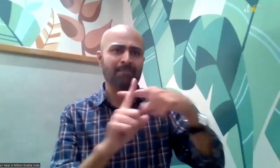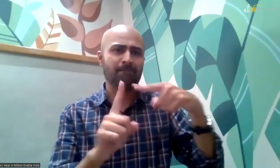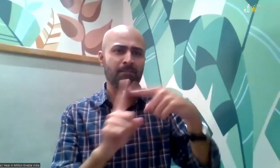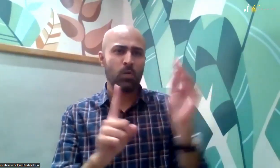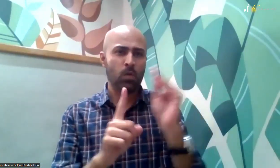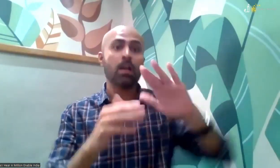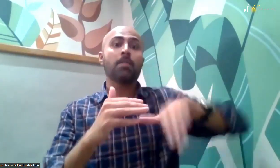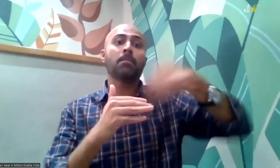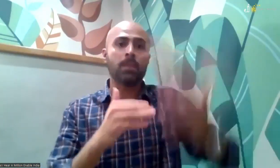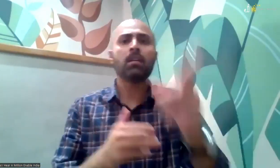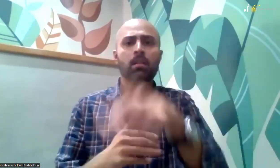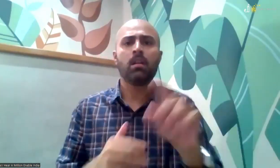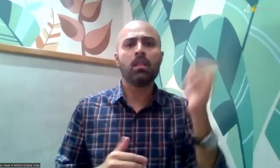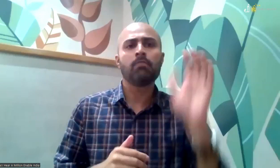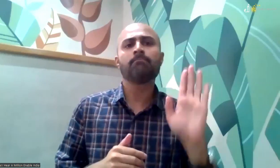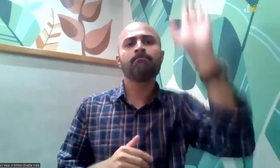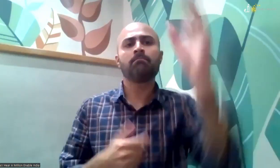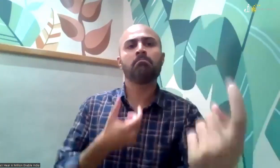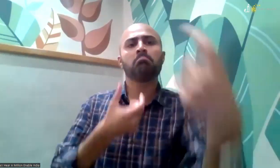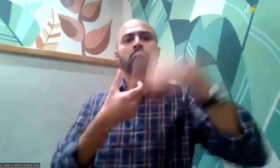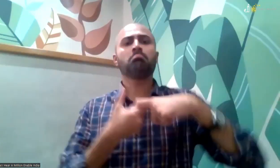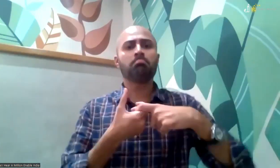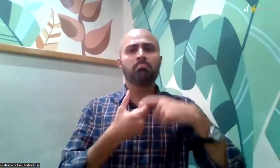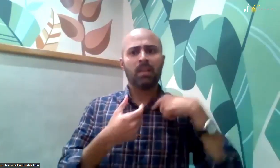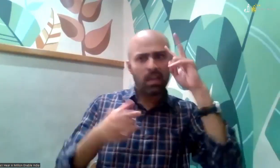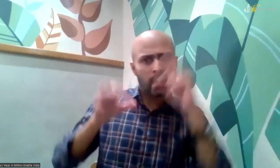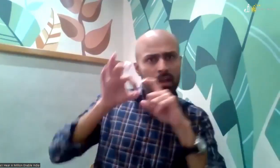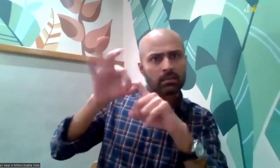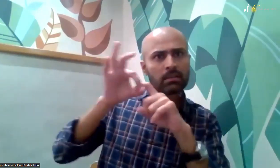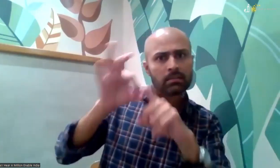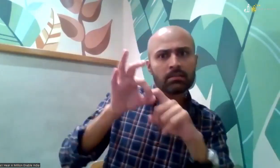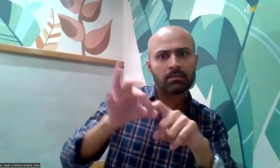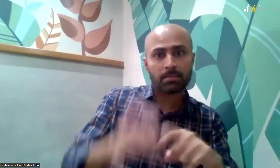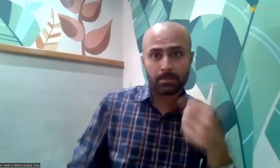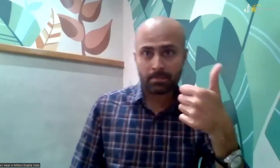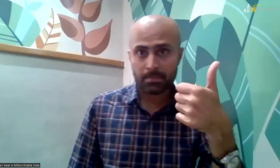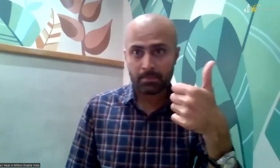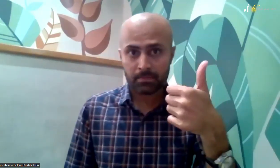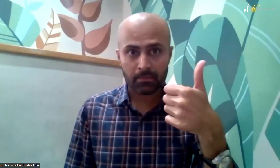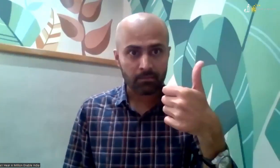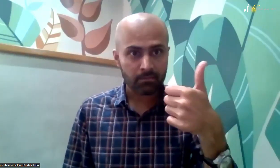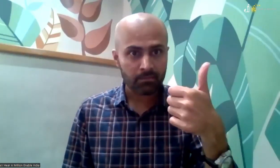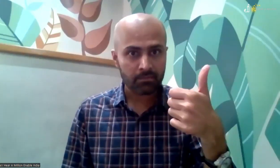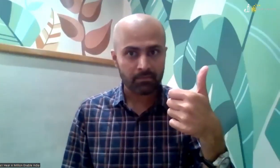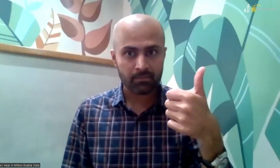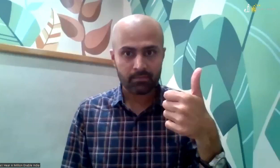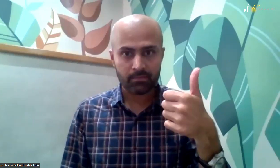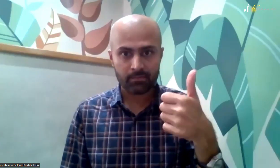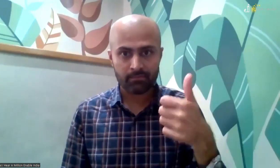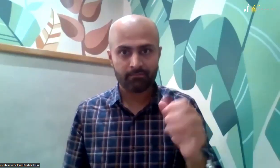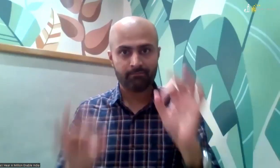panelist. So I will be questioning them. After half an hour, you can start raising your questions and I can